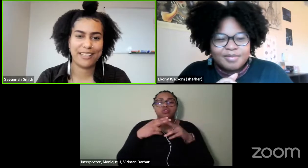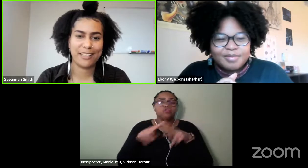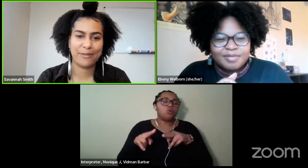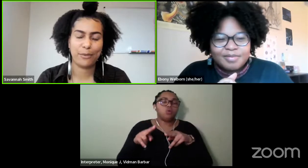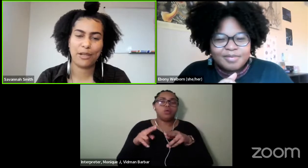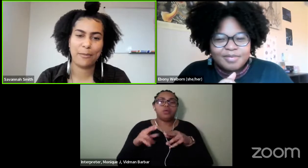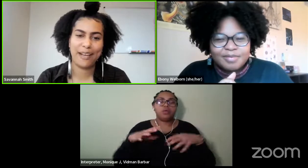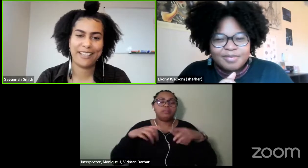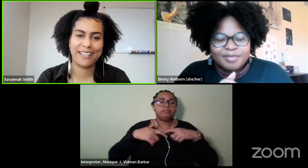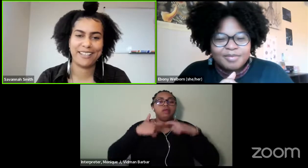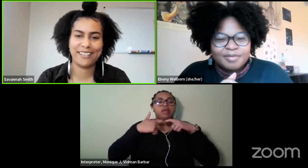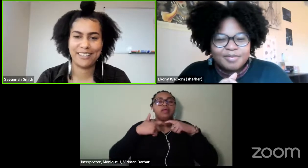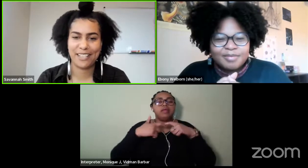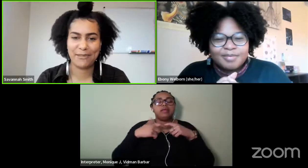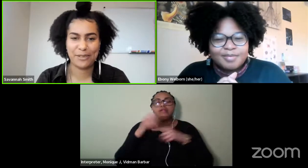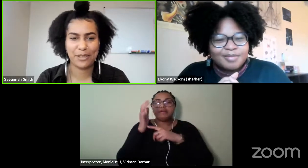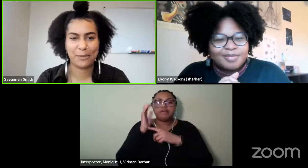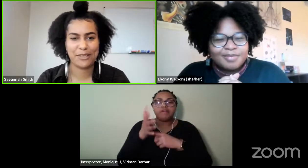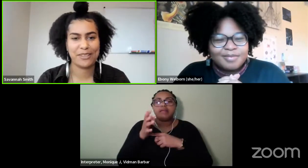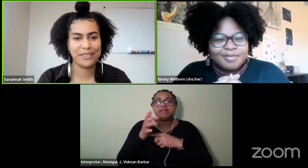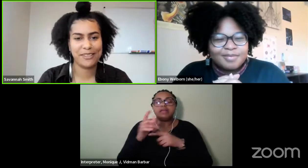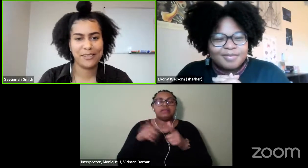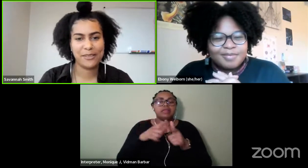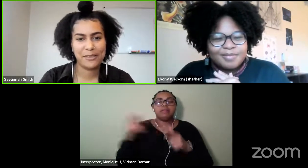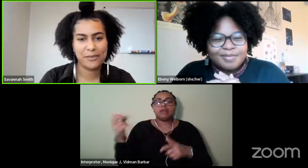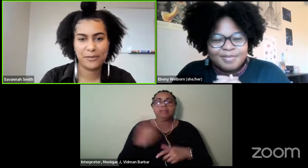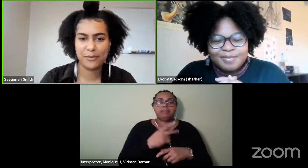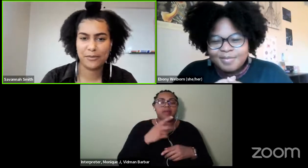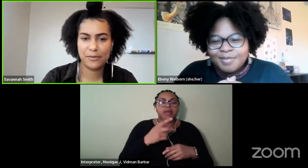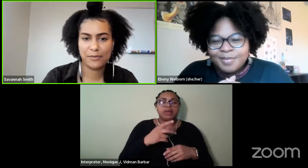5-minute break, and then we'll come back and dive into the present.